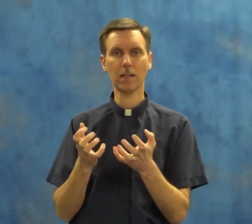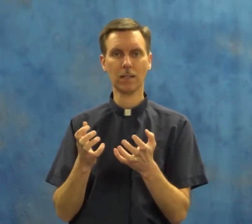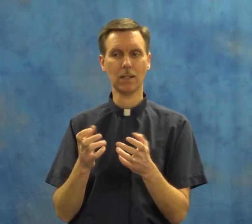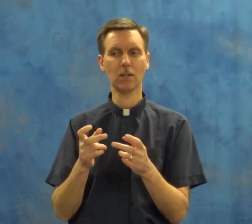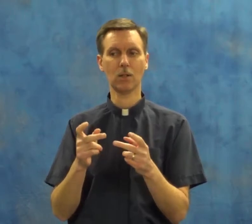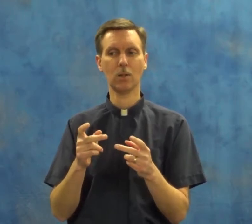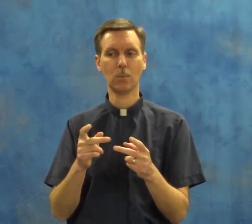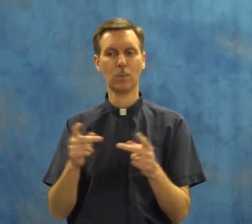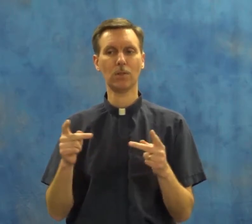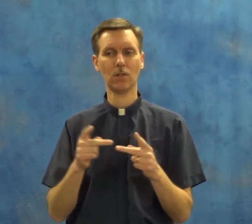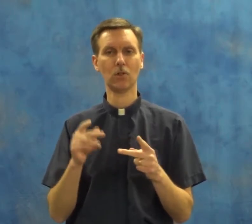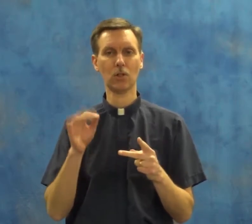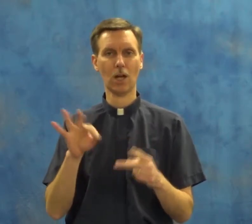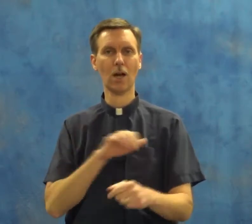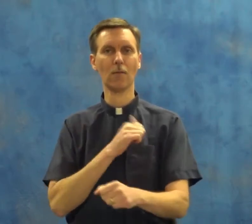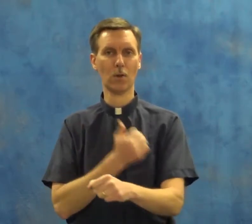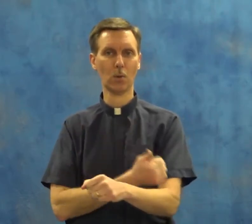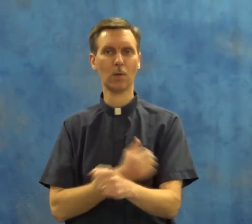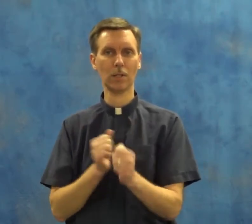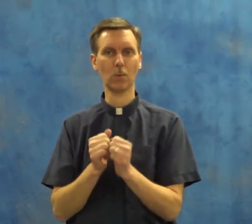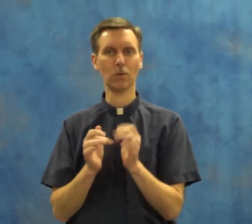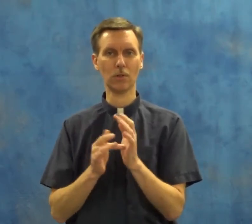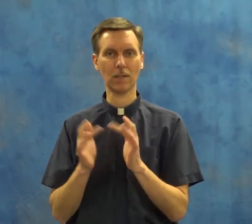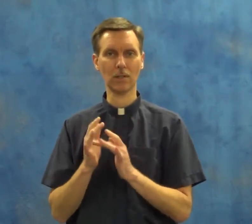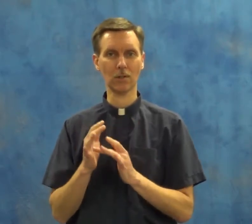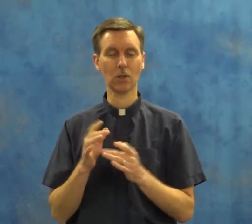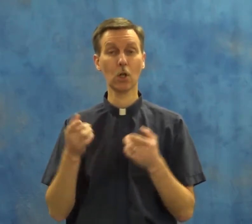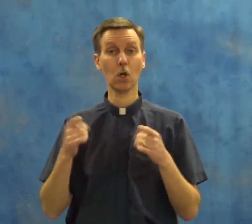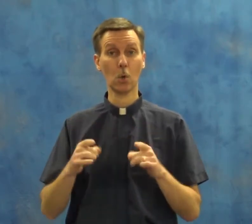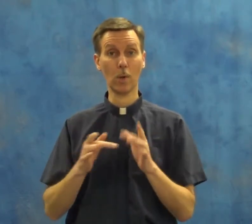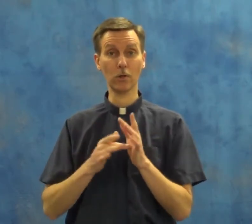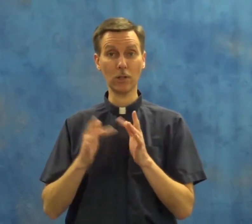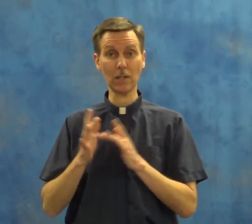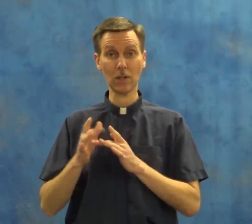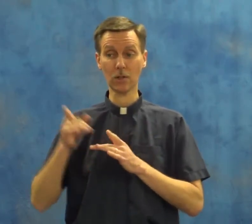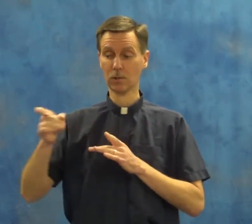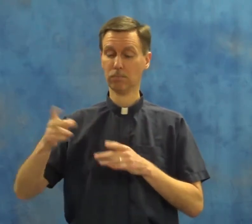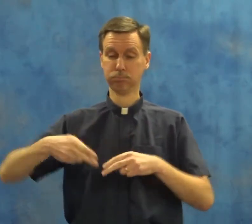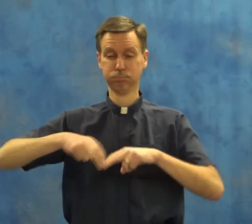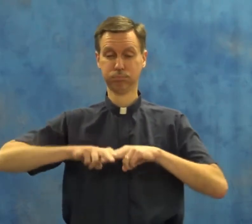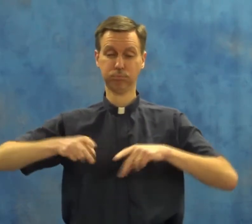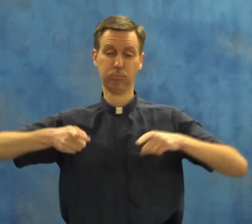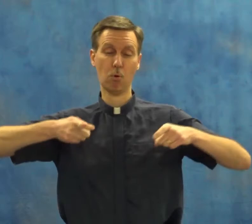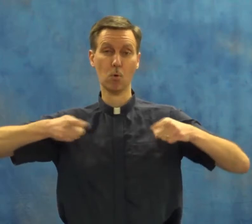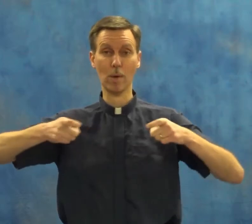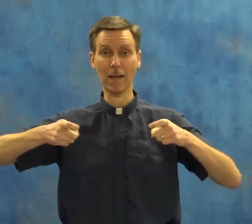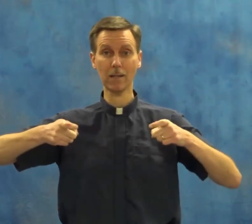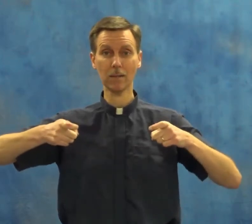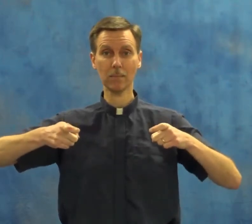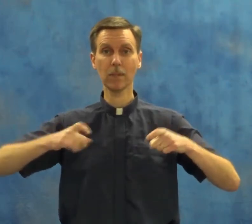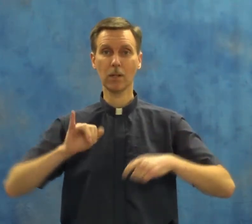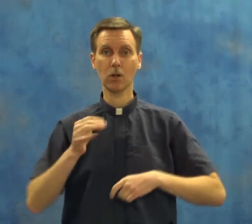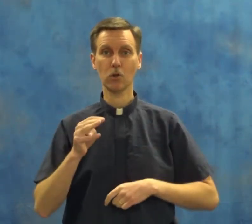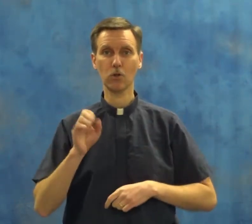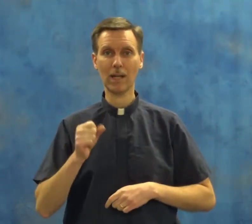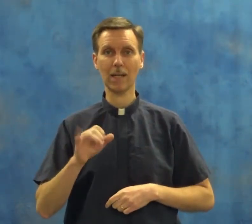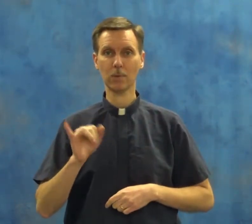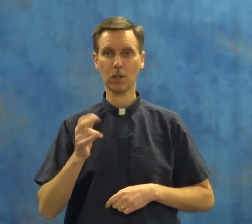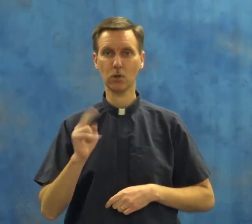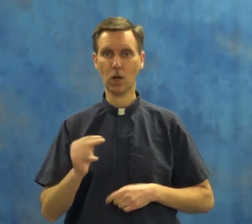wanted positions of authority with Jesus. When Jesus reigned, James and